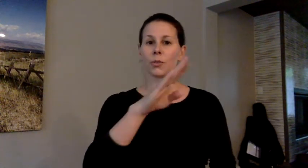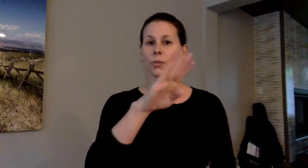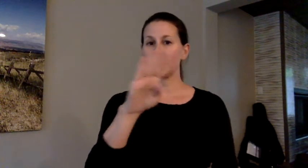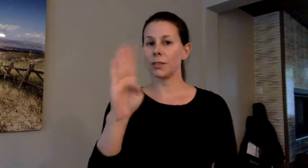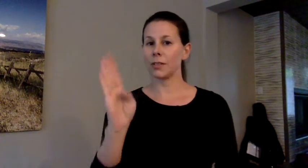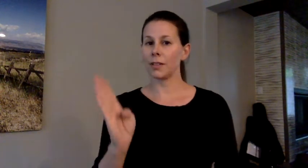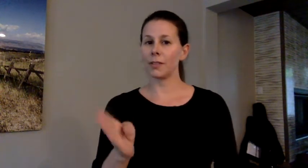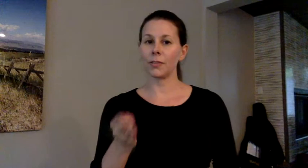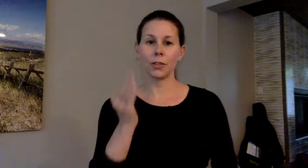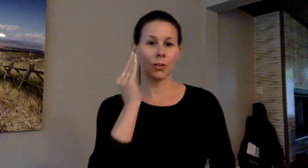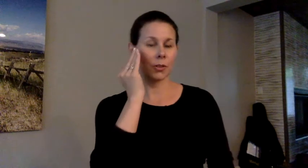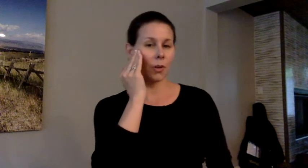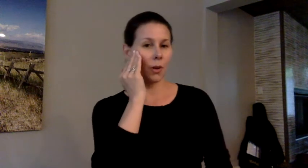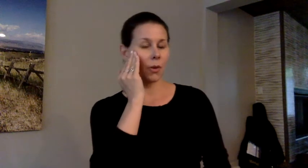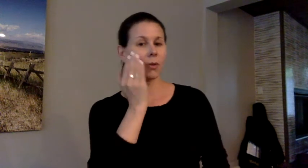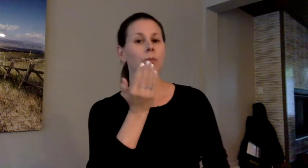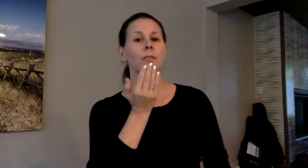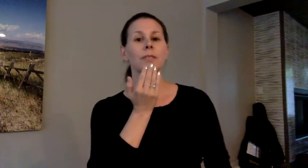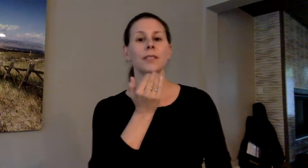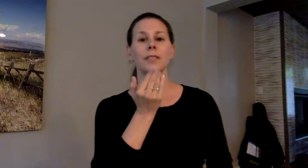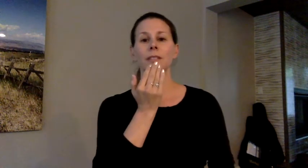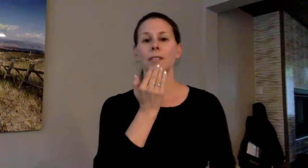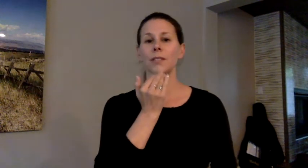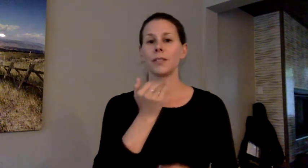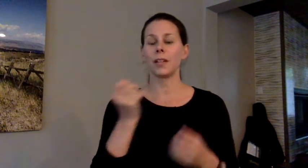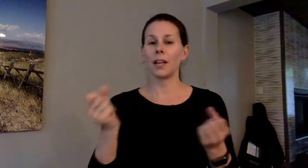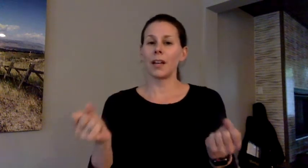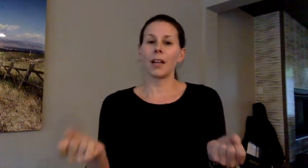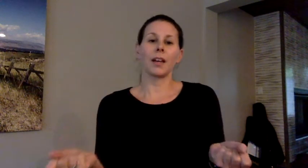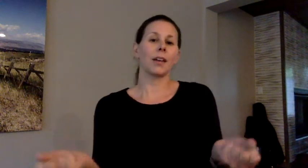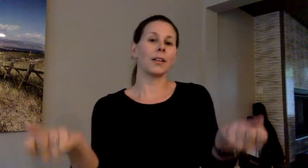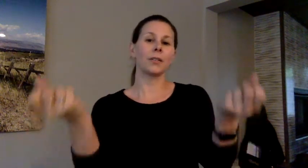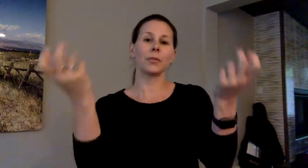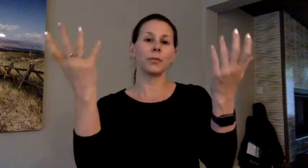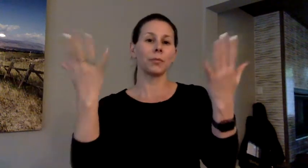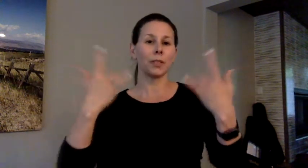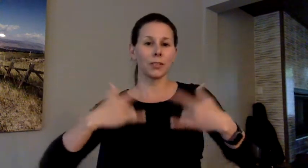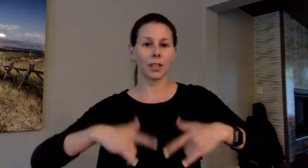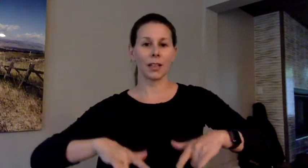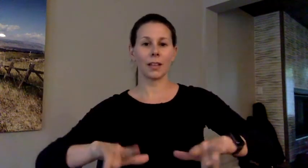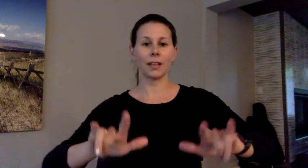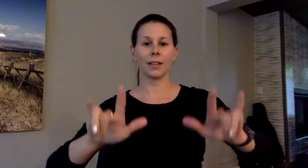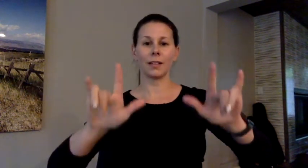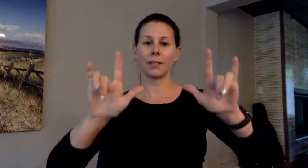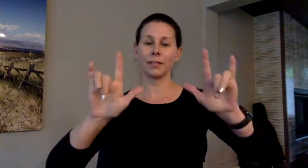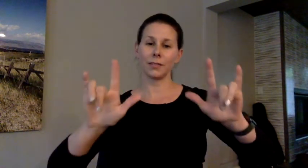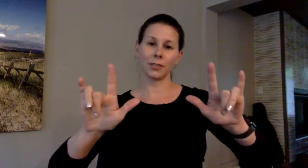You'll never know, dear, how much I love you.